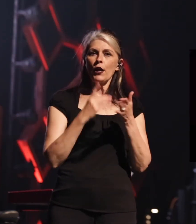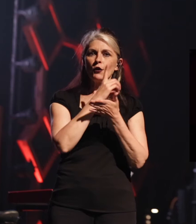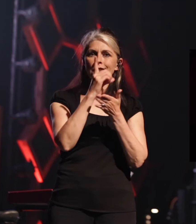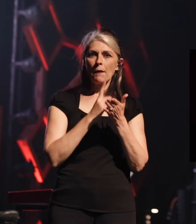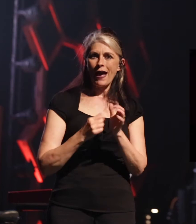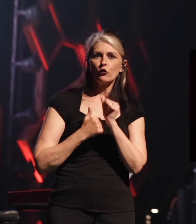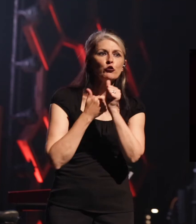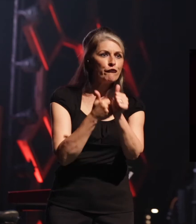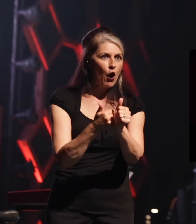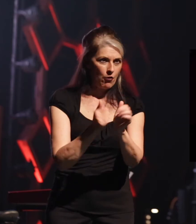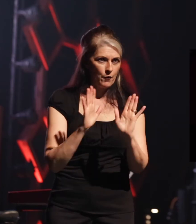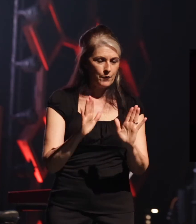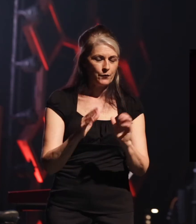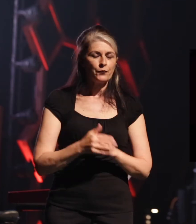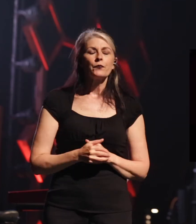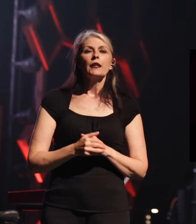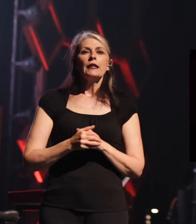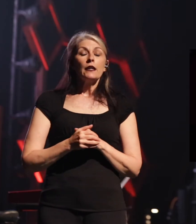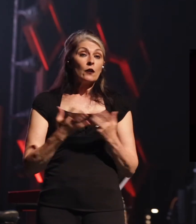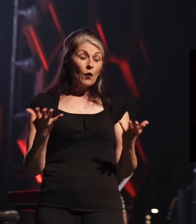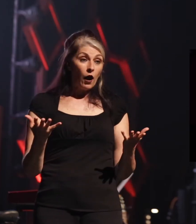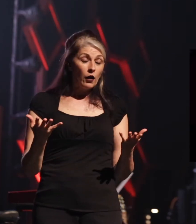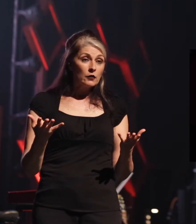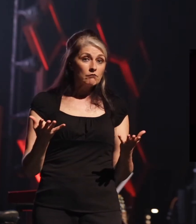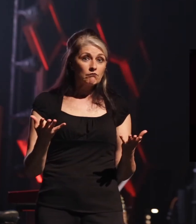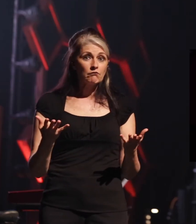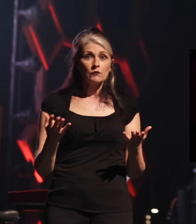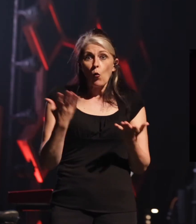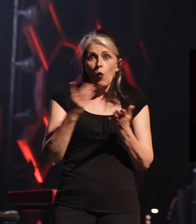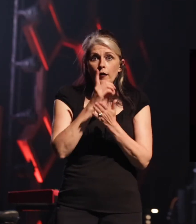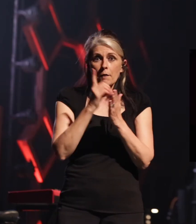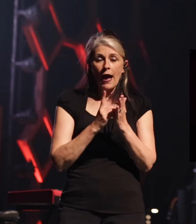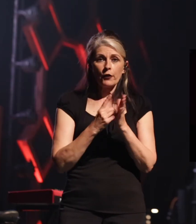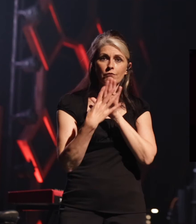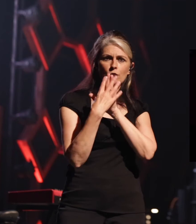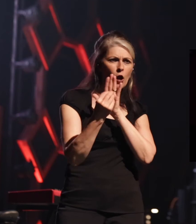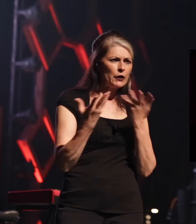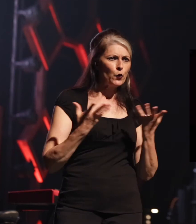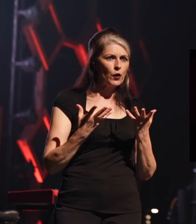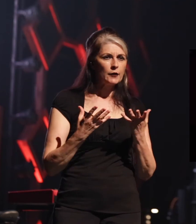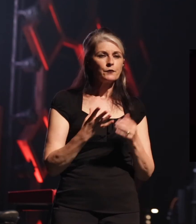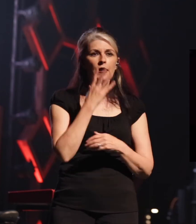there's a pattern to follow. Well, what pattern was to be copied? Hebrews 5:8 says